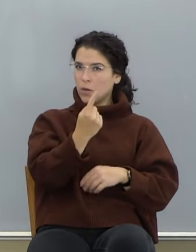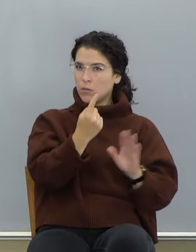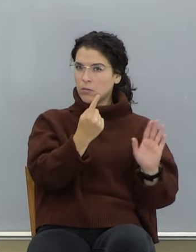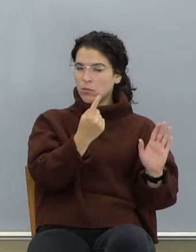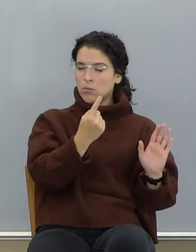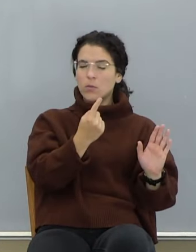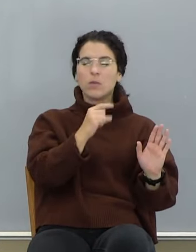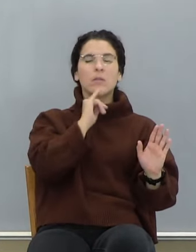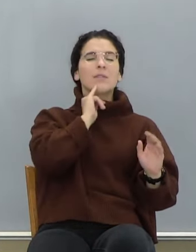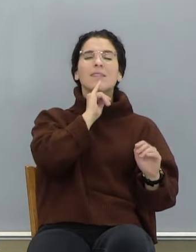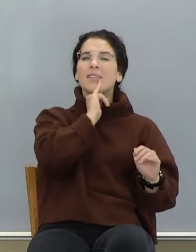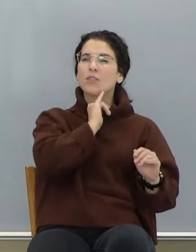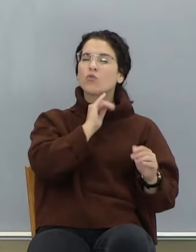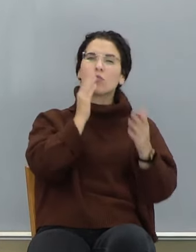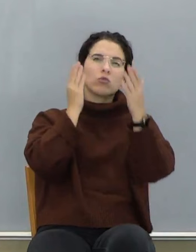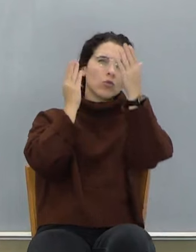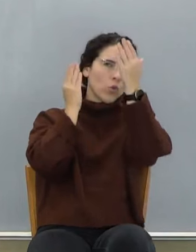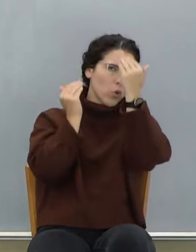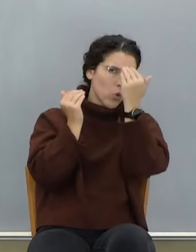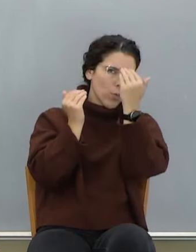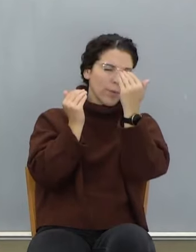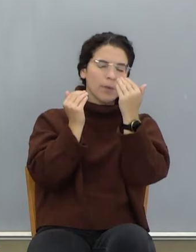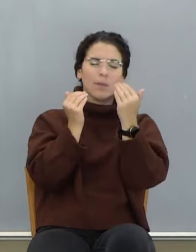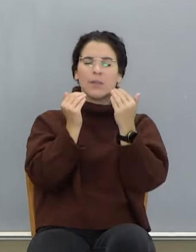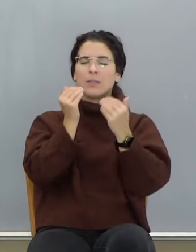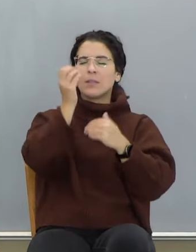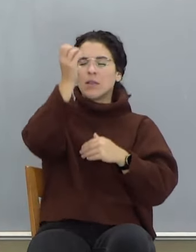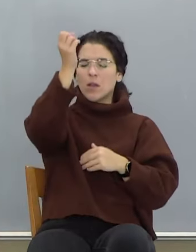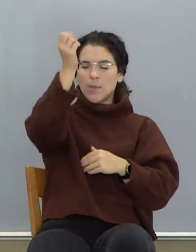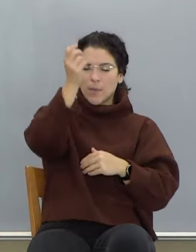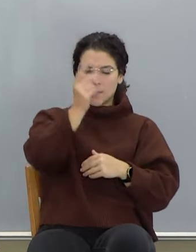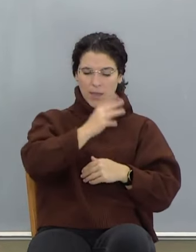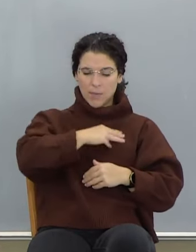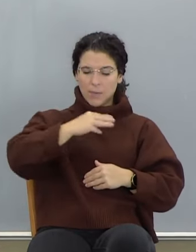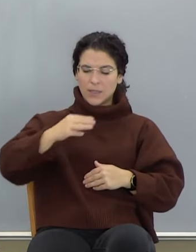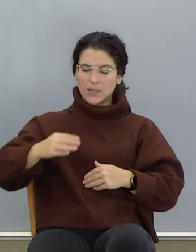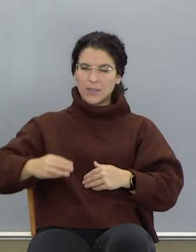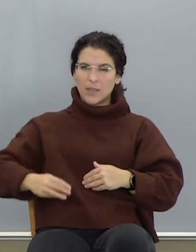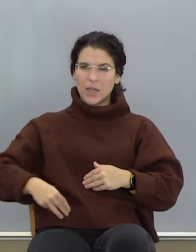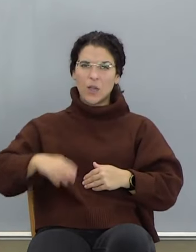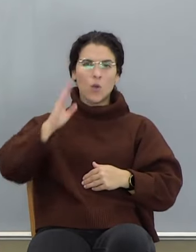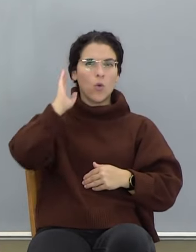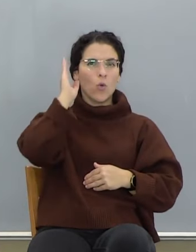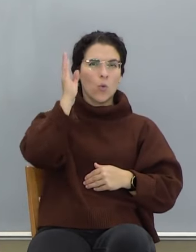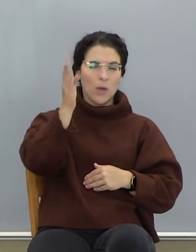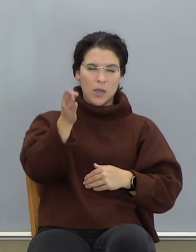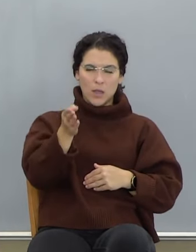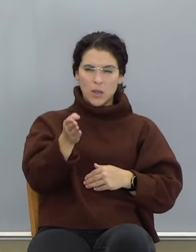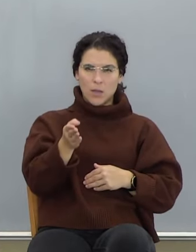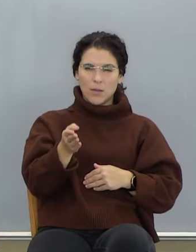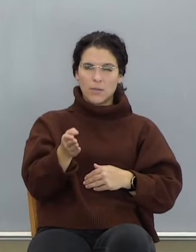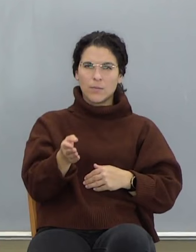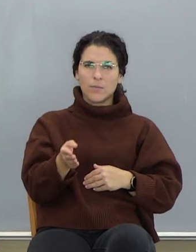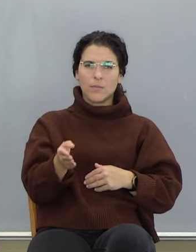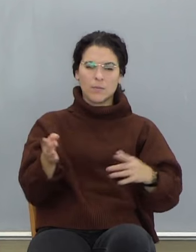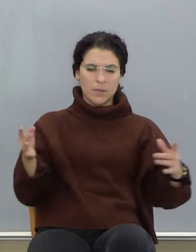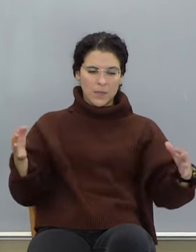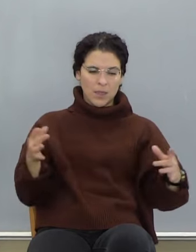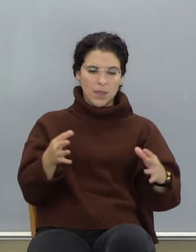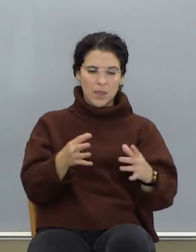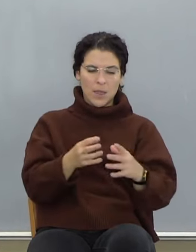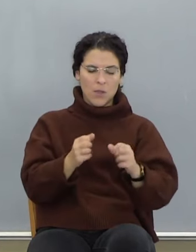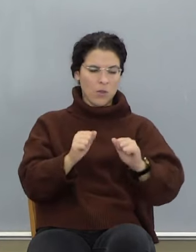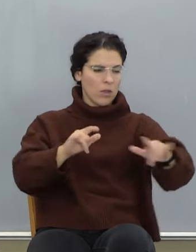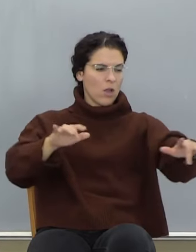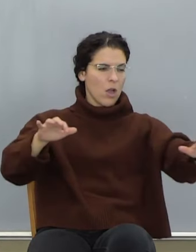You see, Israel's hope is a coming Messiah who's going to gather the lost